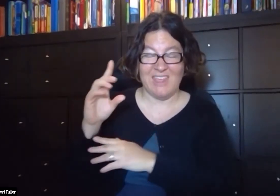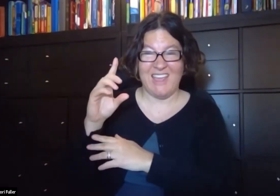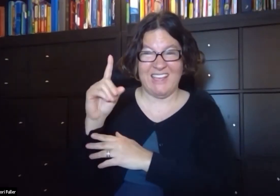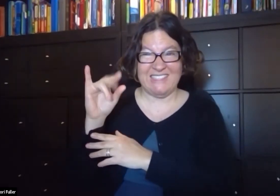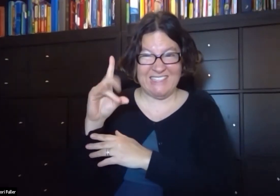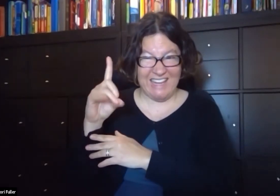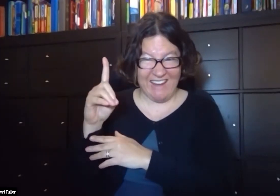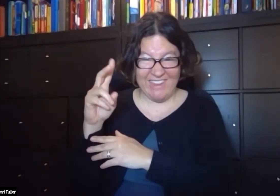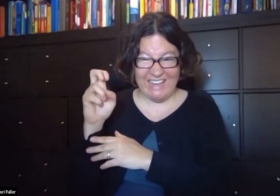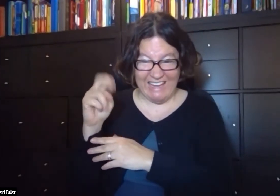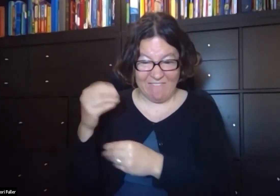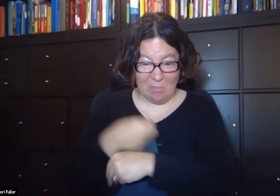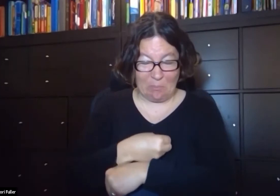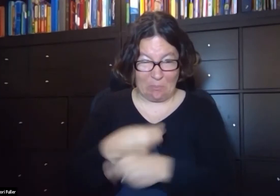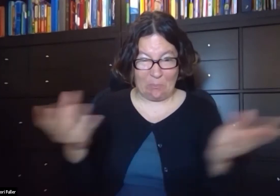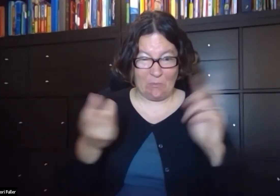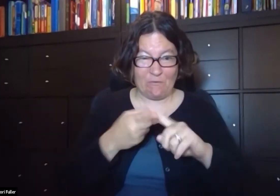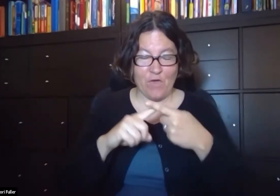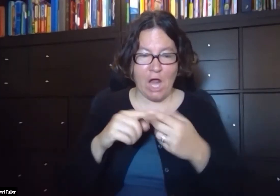companions."